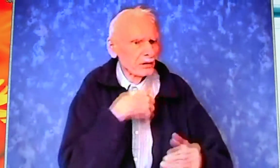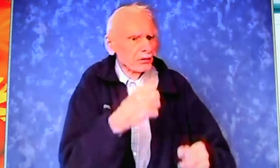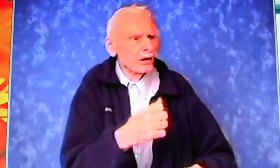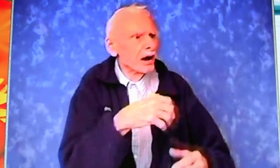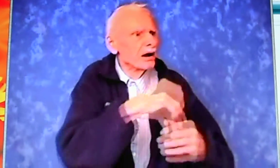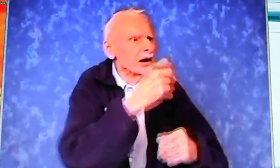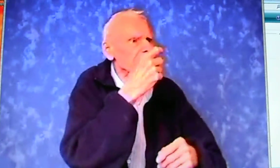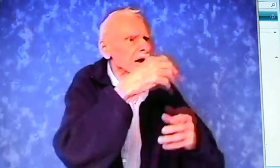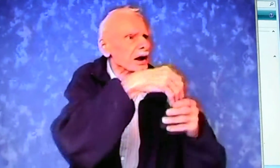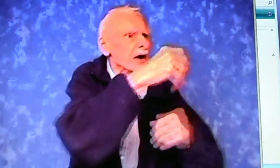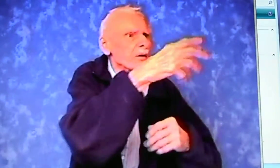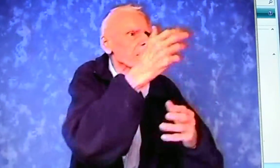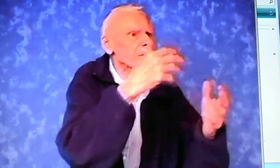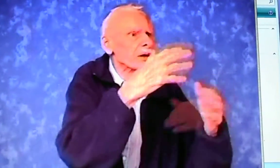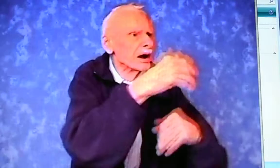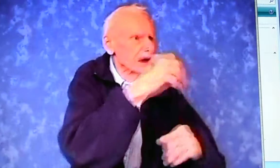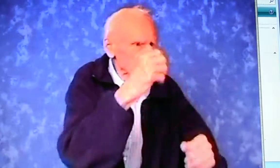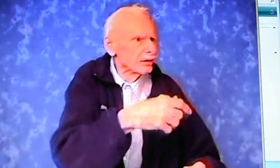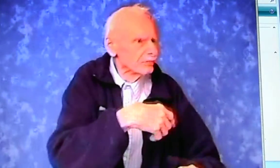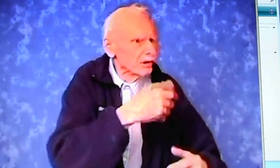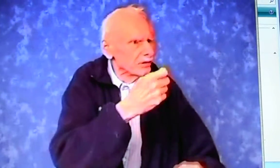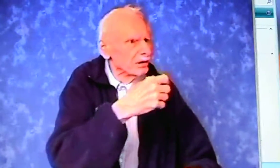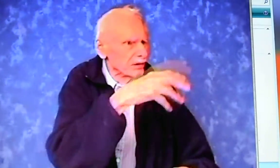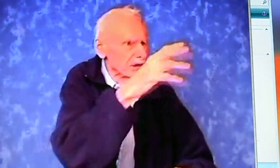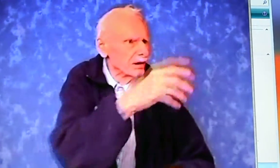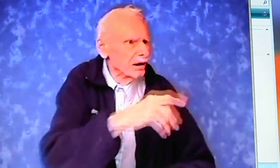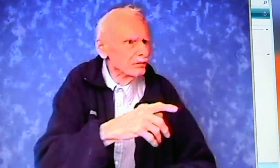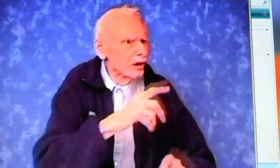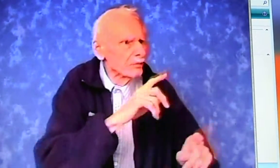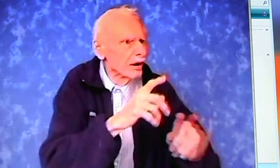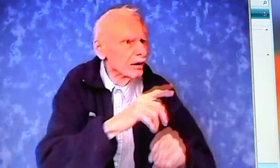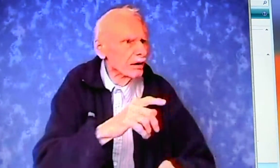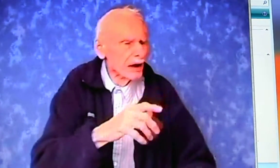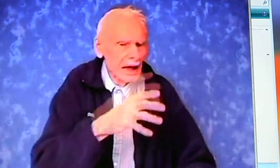And my mom and grandma had told me to come inside to not play outside.